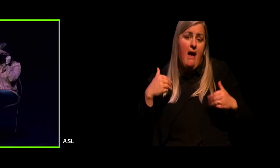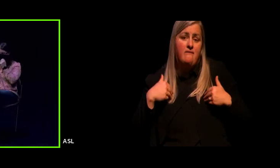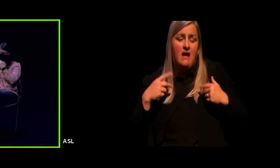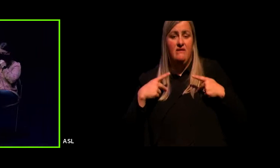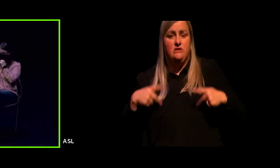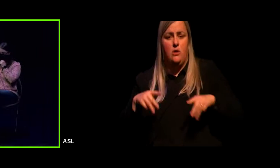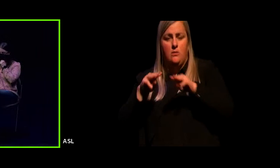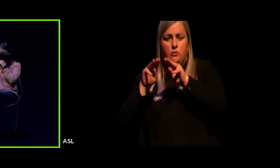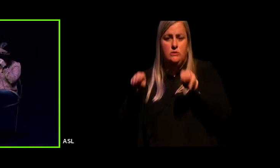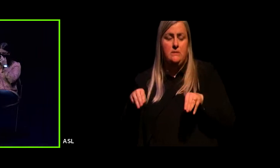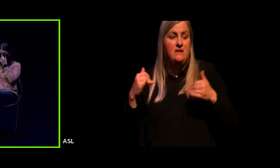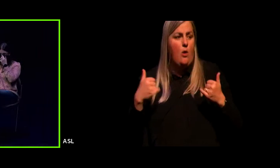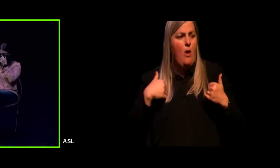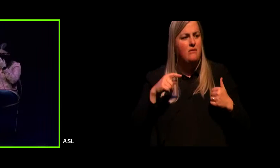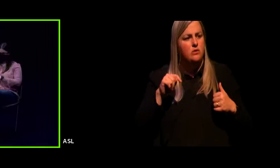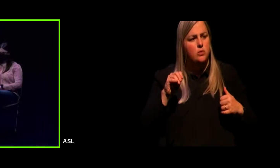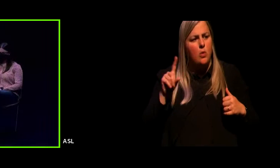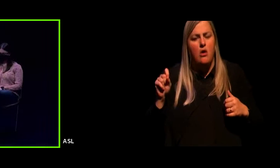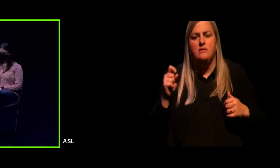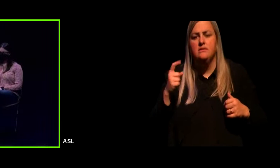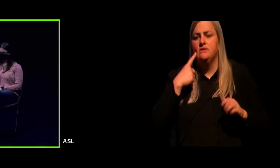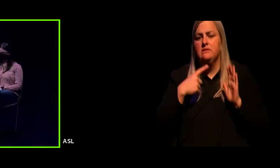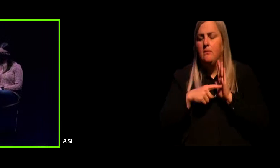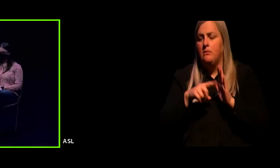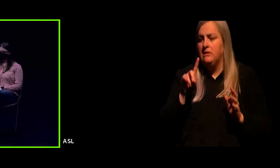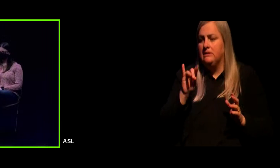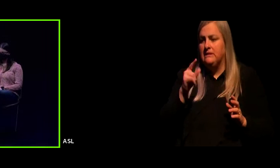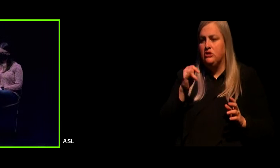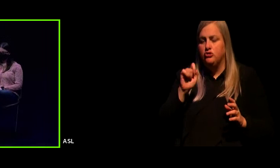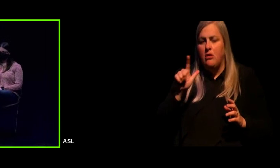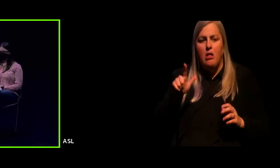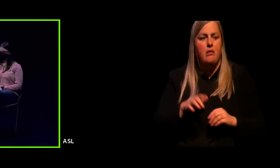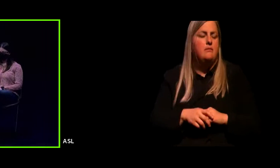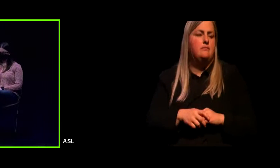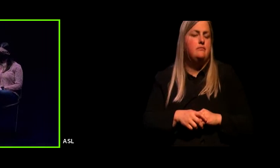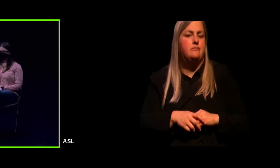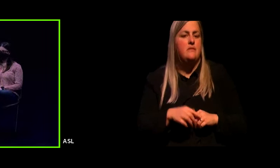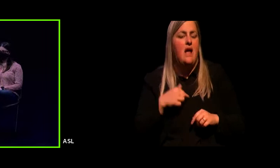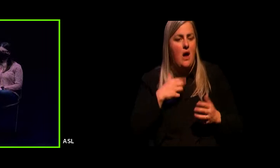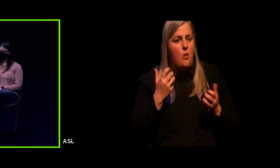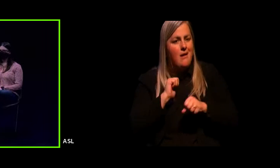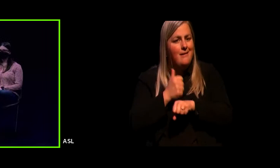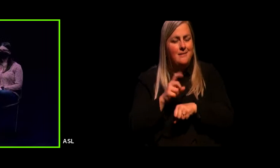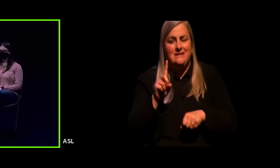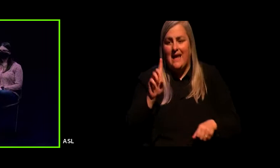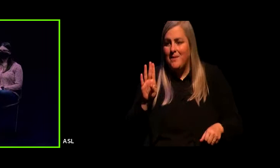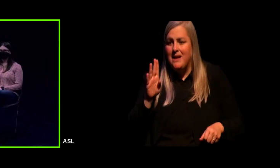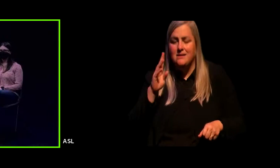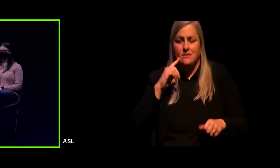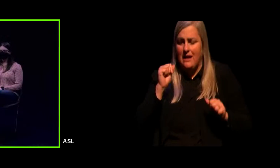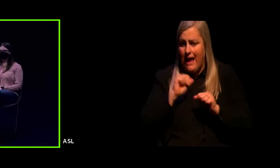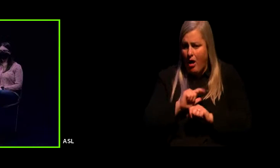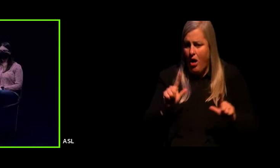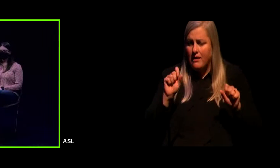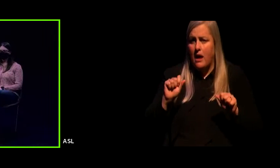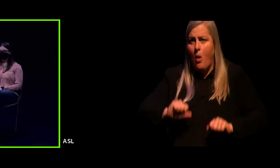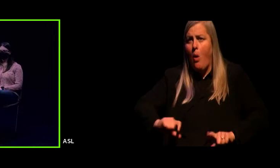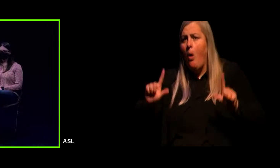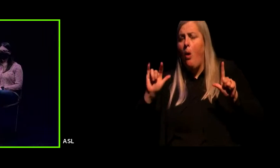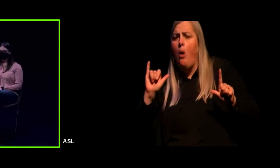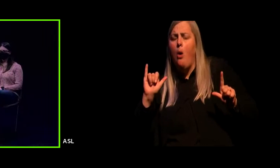many tools now. We have digital tools. You know, I think about the database I want to create. That would be a space where everyone could come and learn about